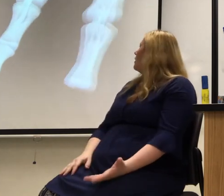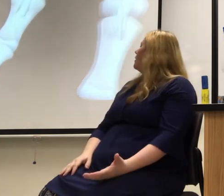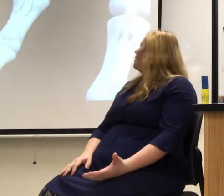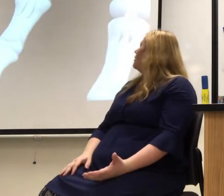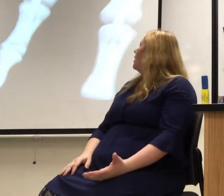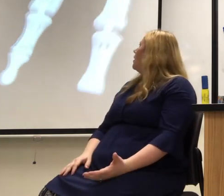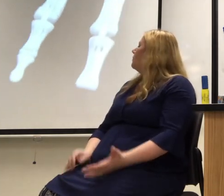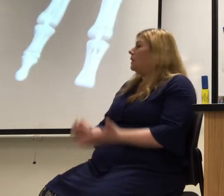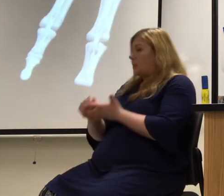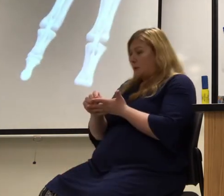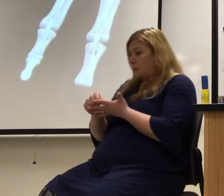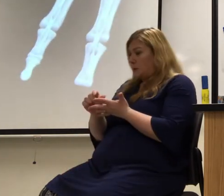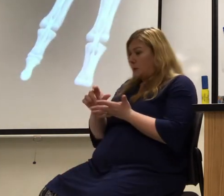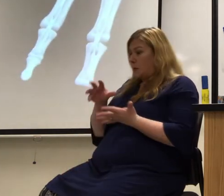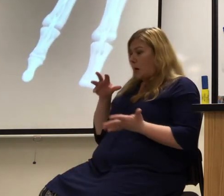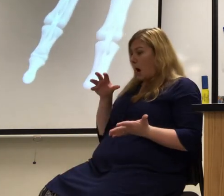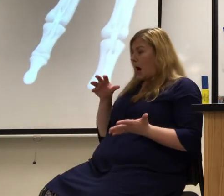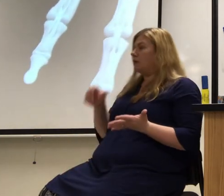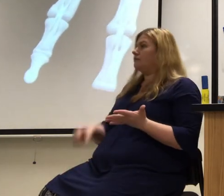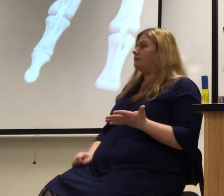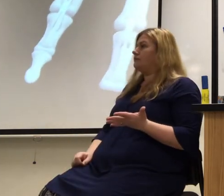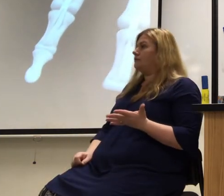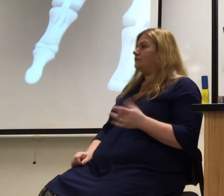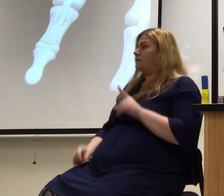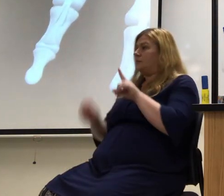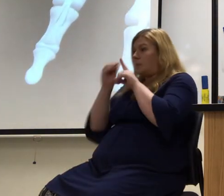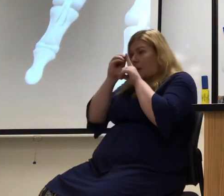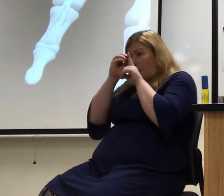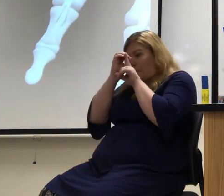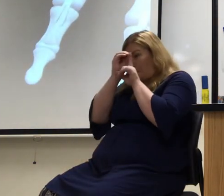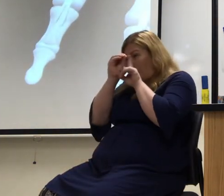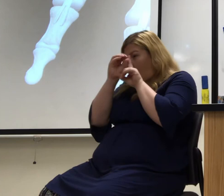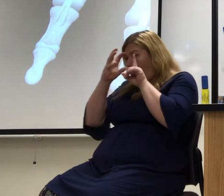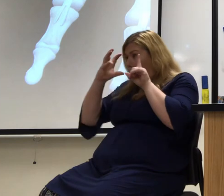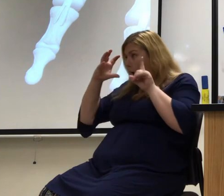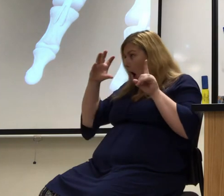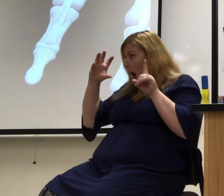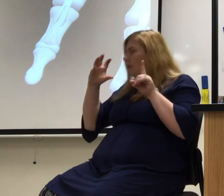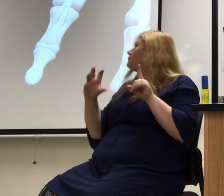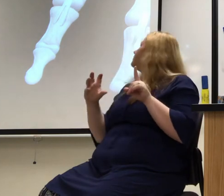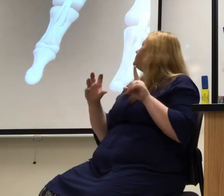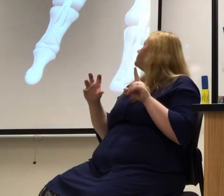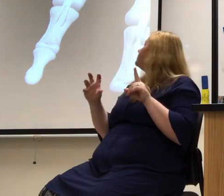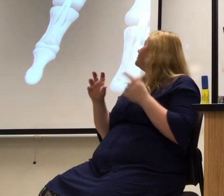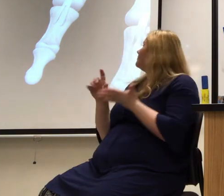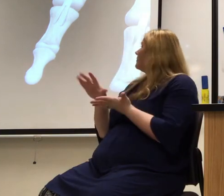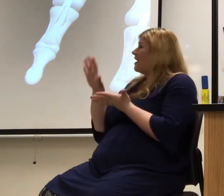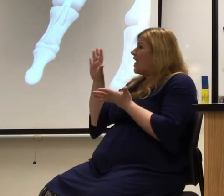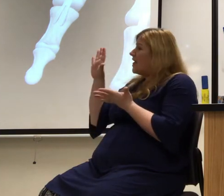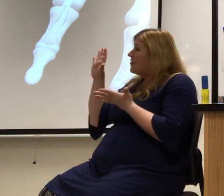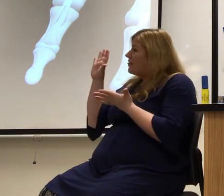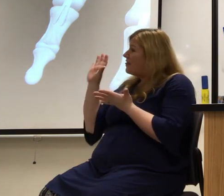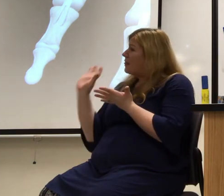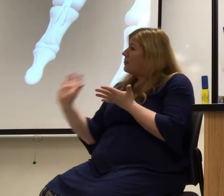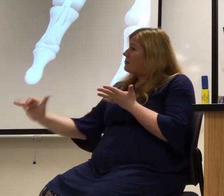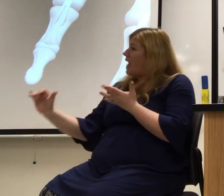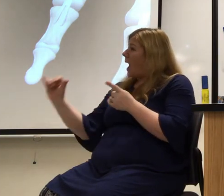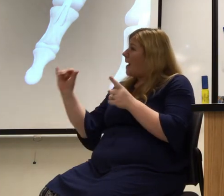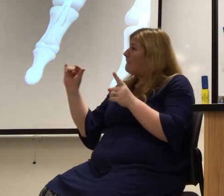I want to zoom in on one. And I've got it super zoomed in, but you should be able to identify that bone that it's inserting